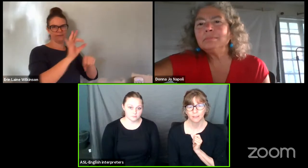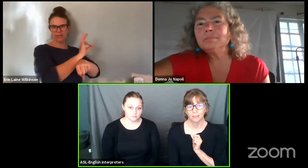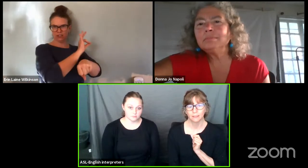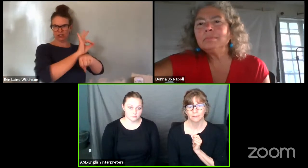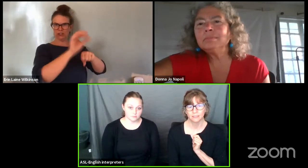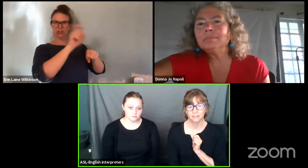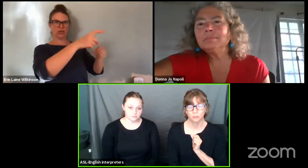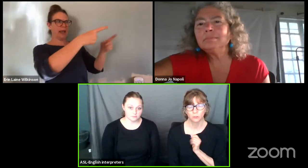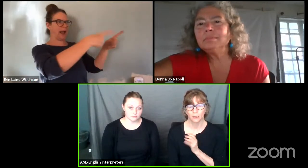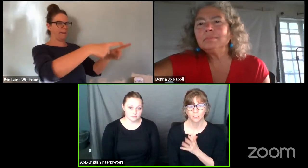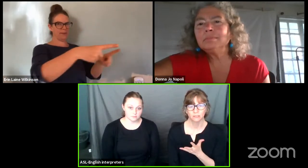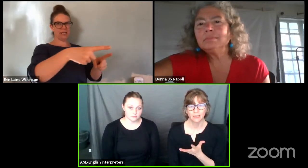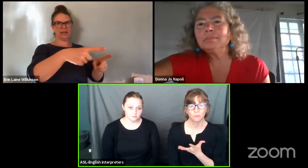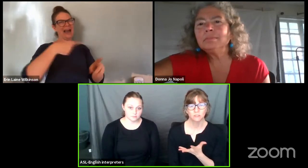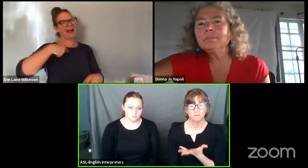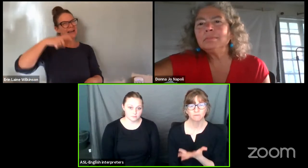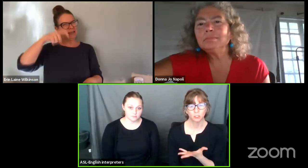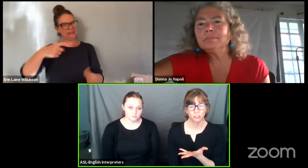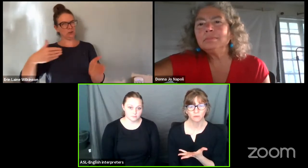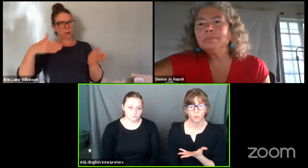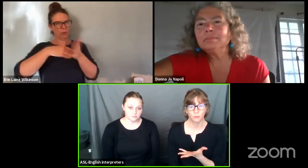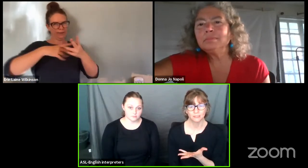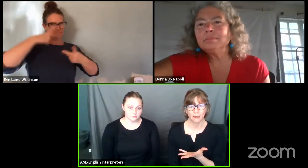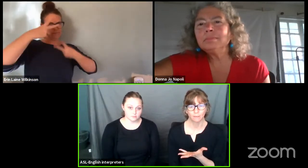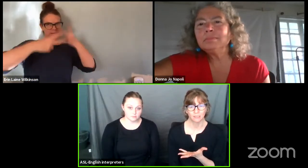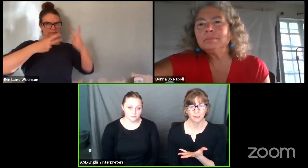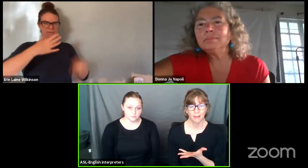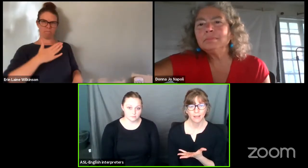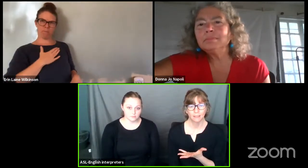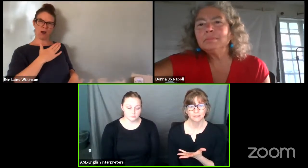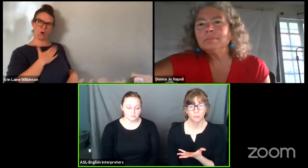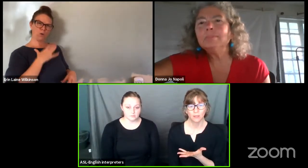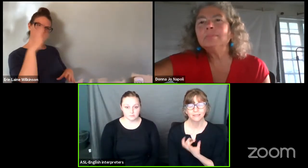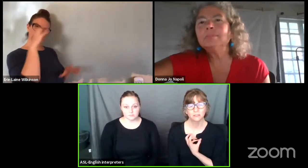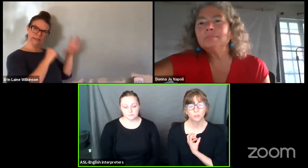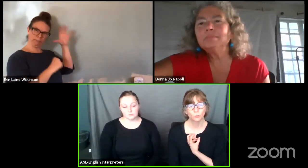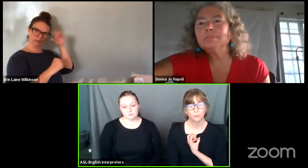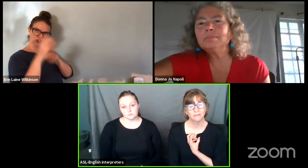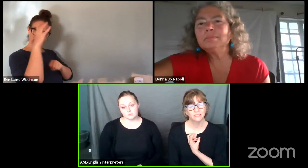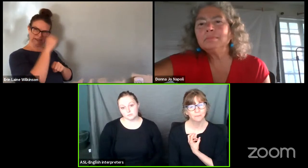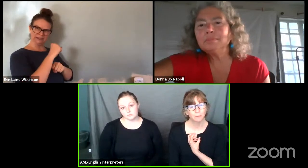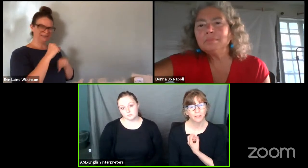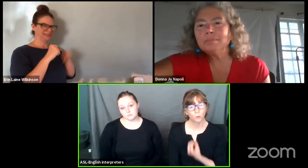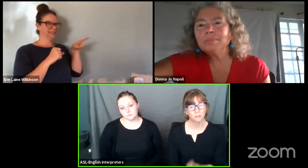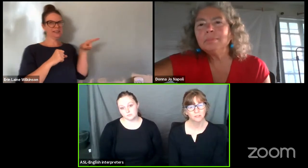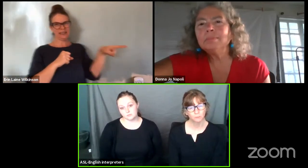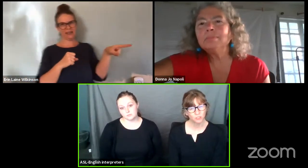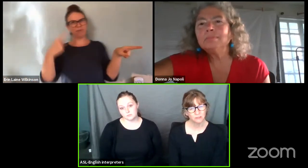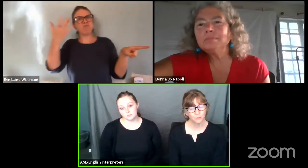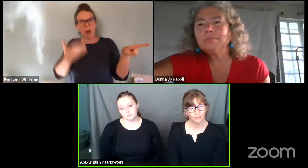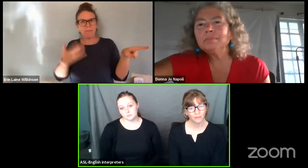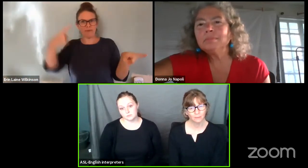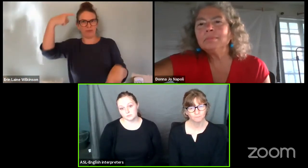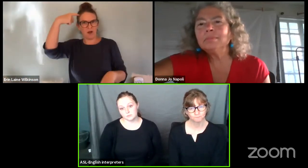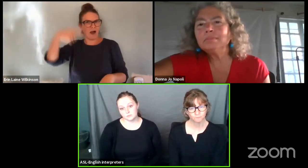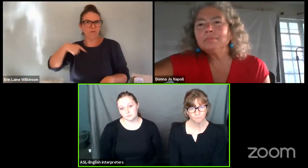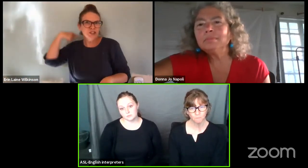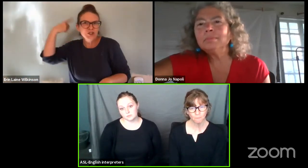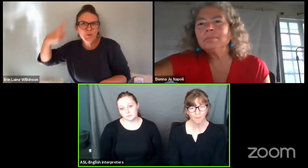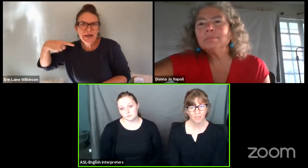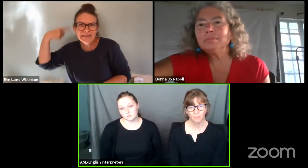happen in this interaction. That was the function of what was happening. And so I needed to revisit my own assumptions about